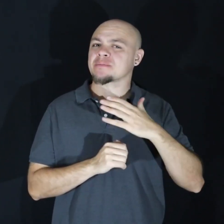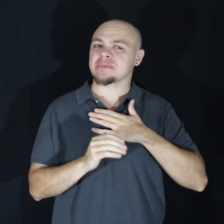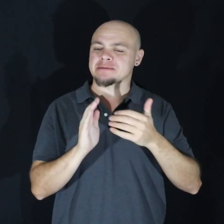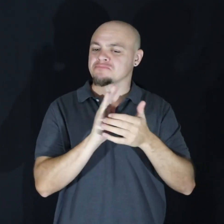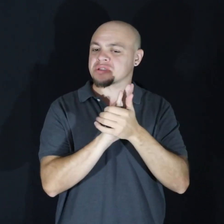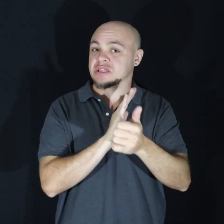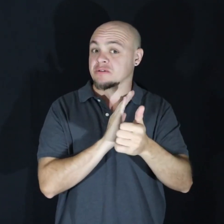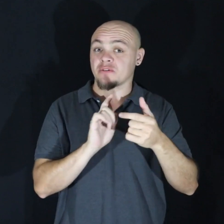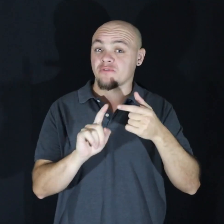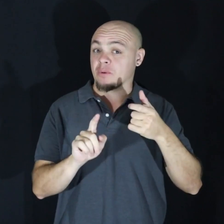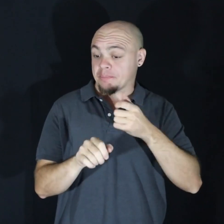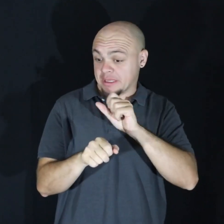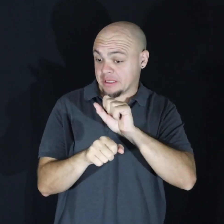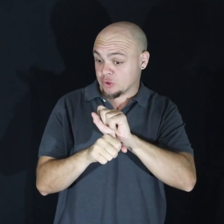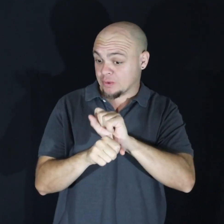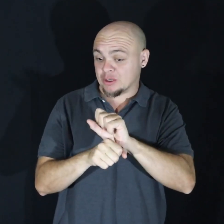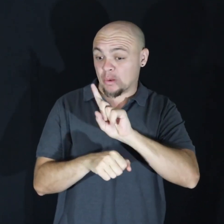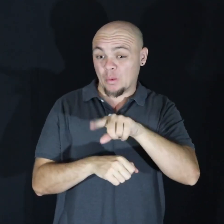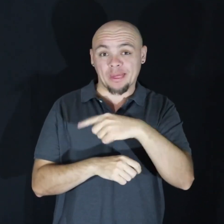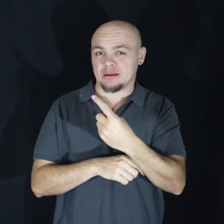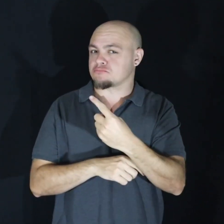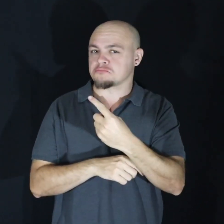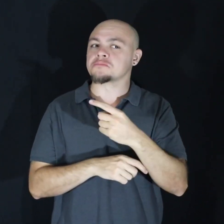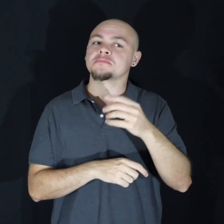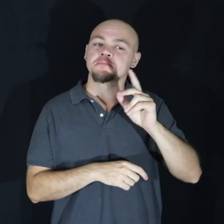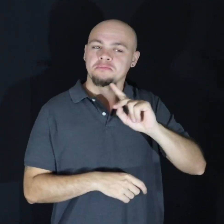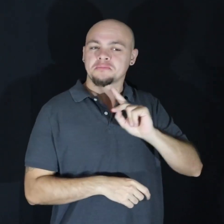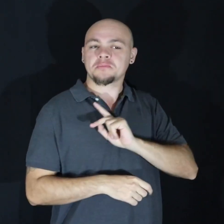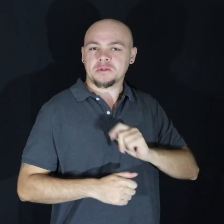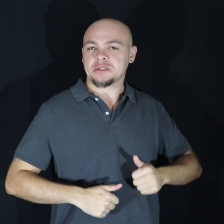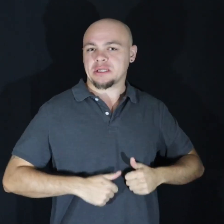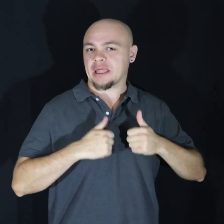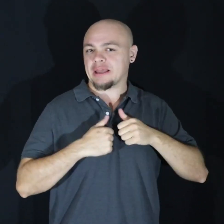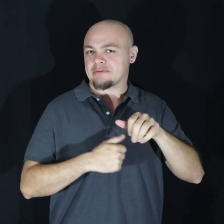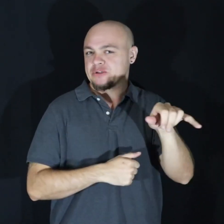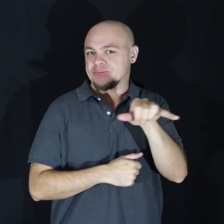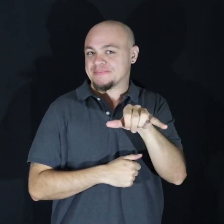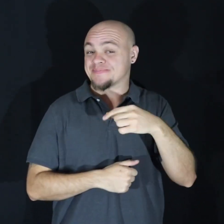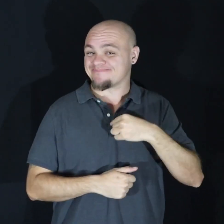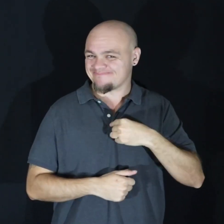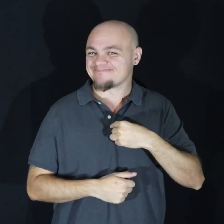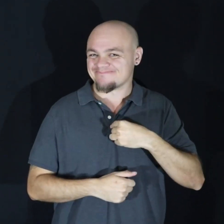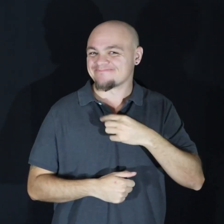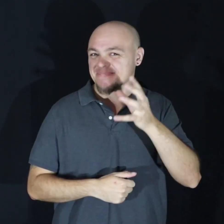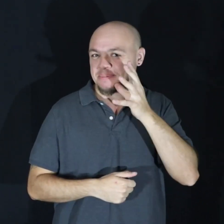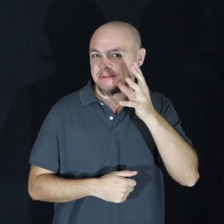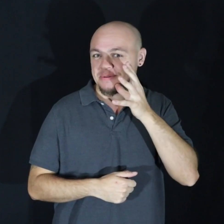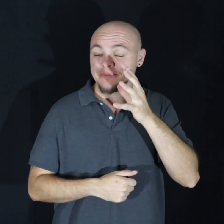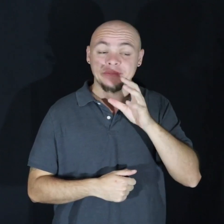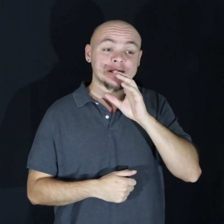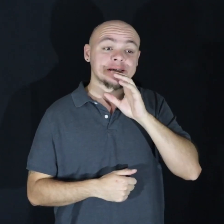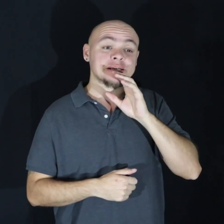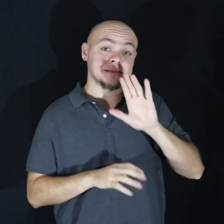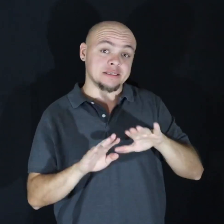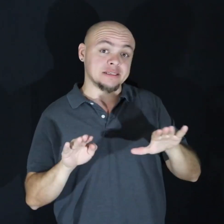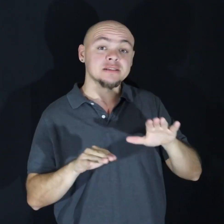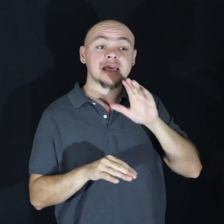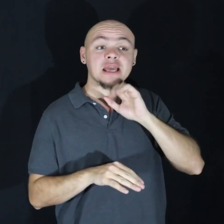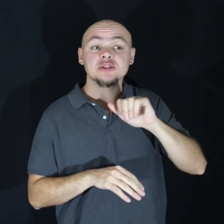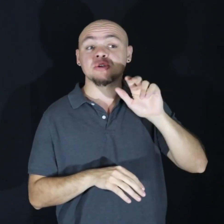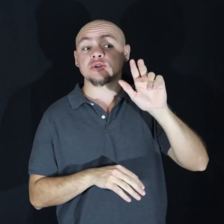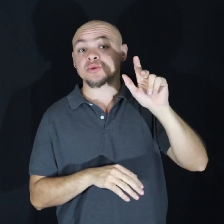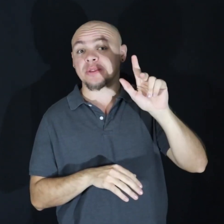only comes from my career, but just as much from my personal life. I'm a mother. My children are 23,